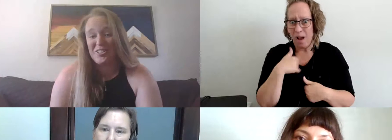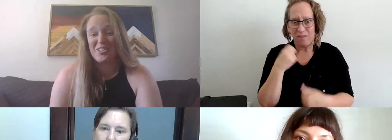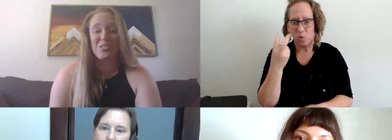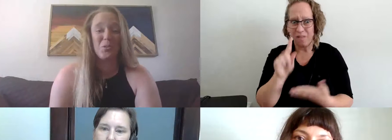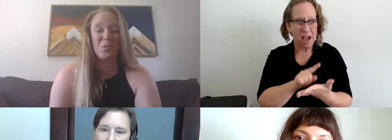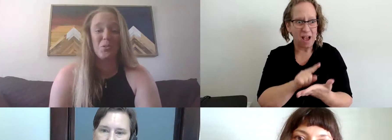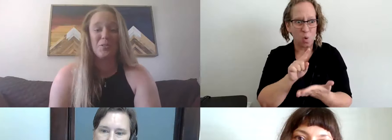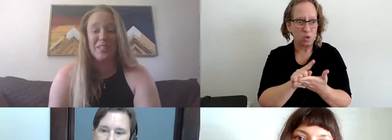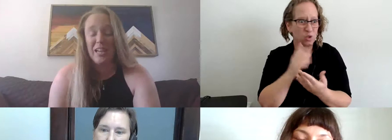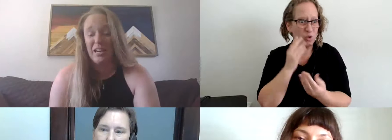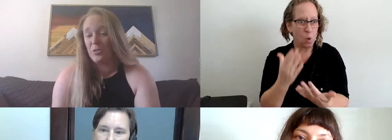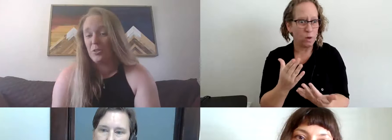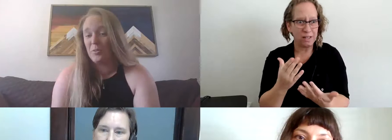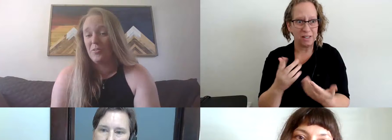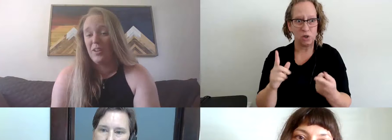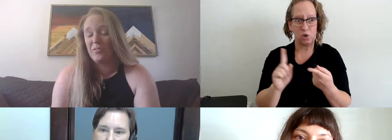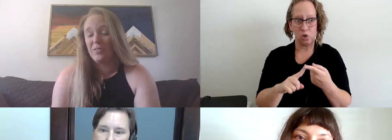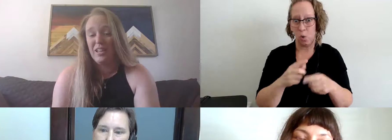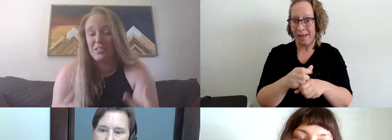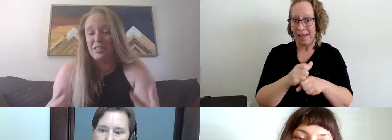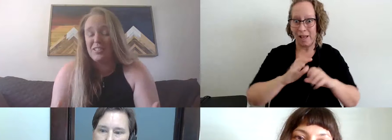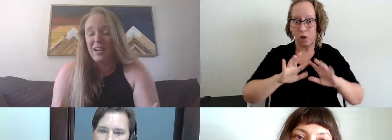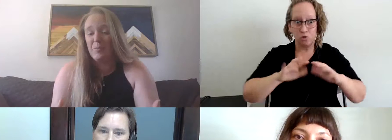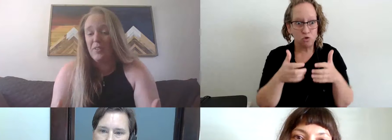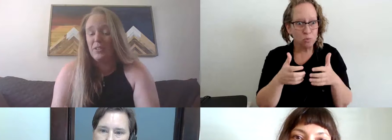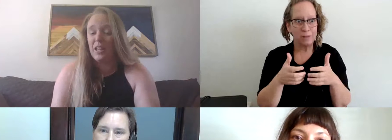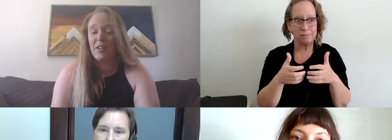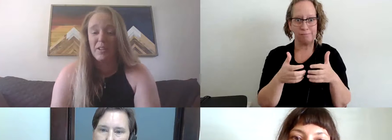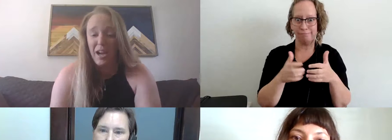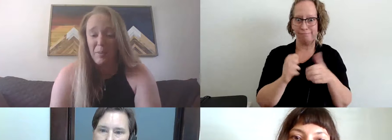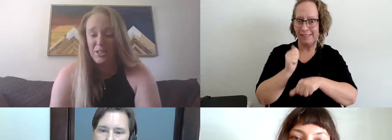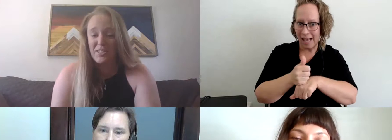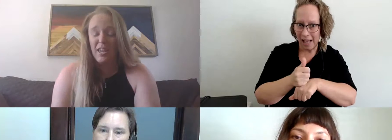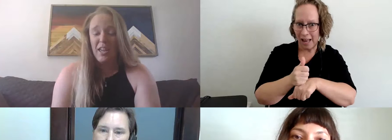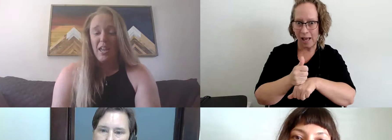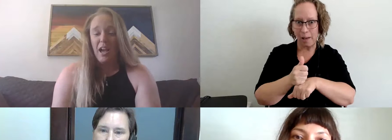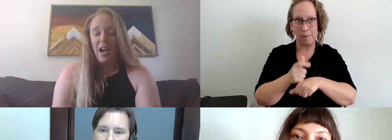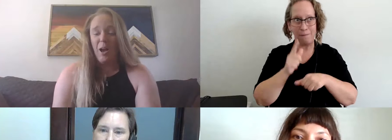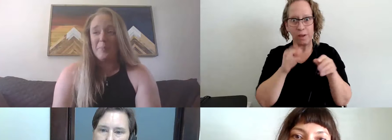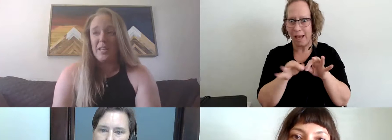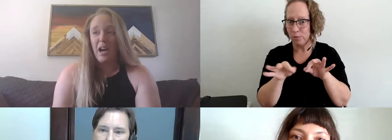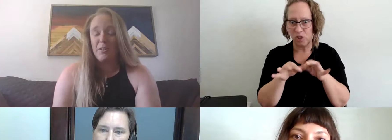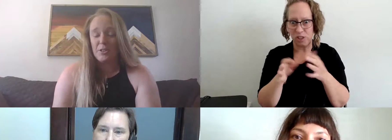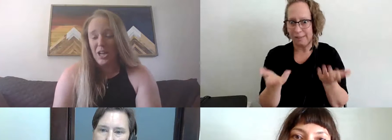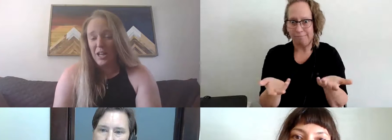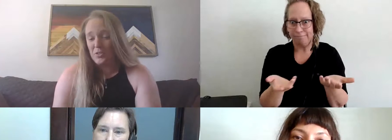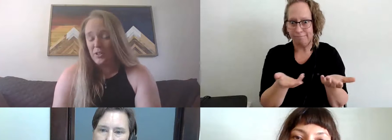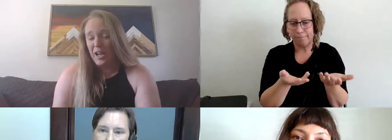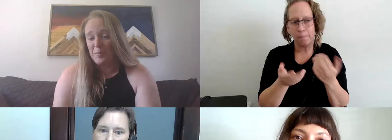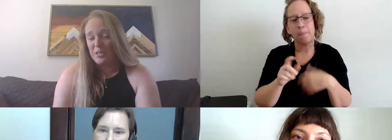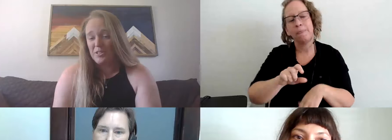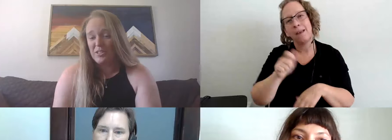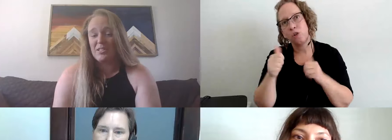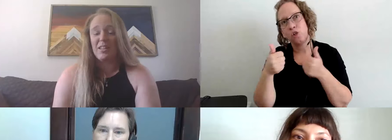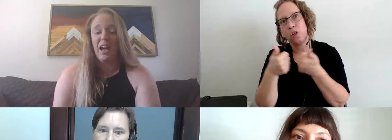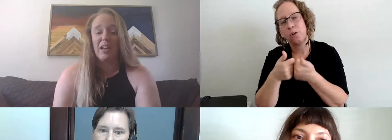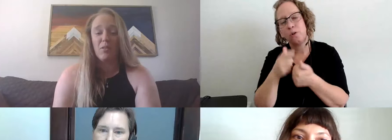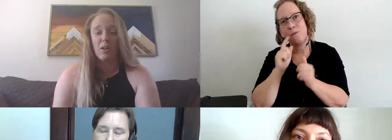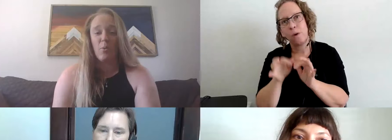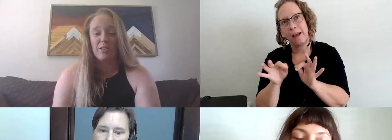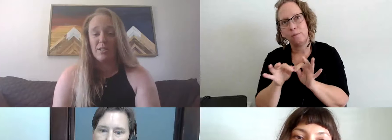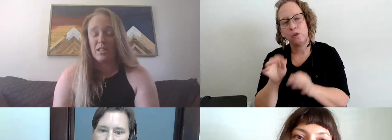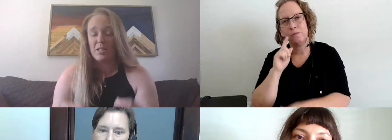hours notice to get a group of to set up Fed Relay for captions. The other challenge for captions